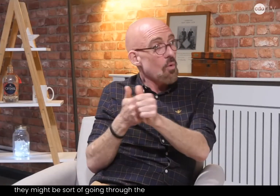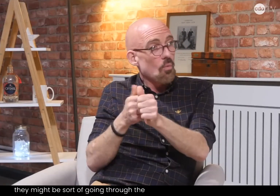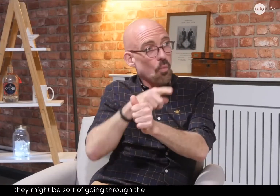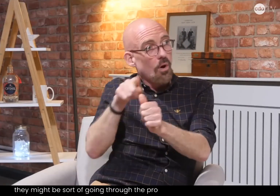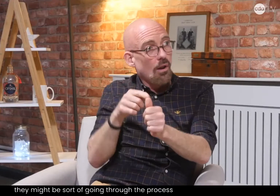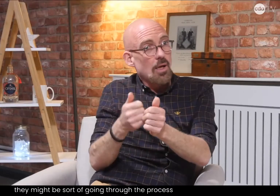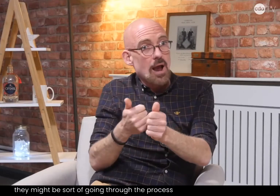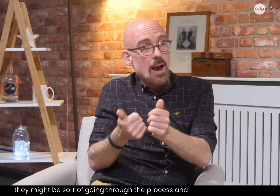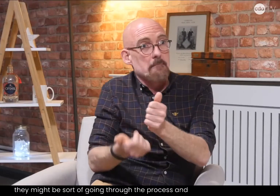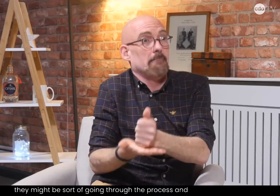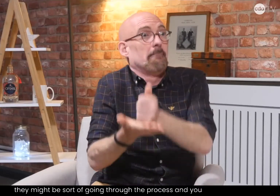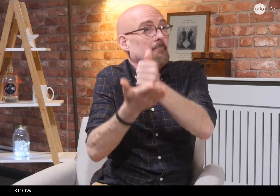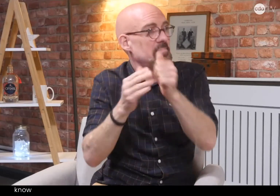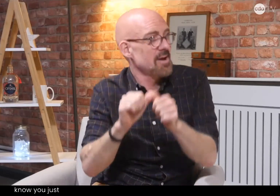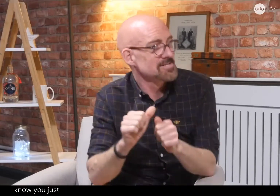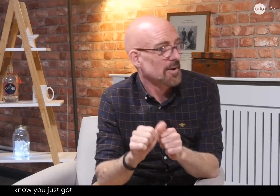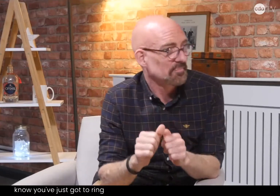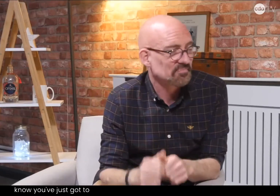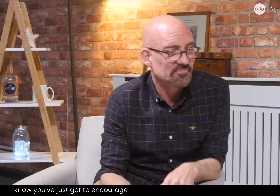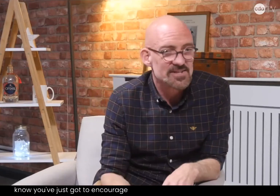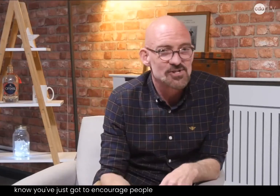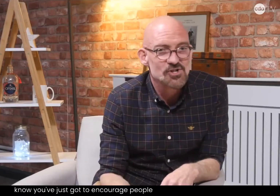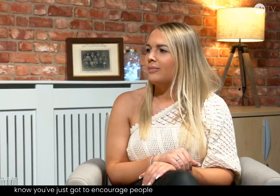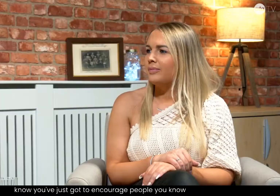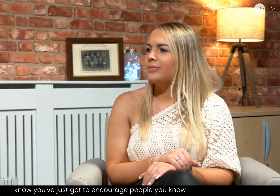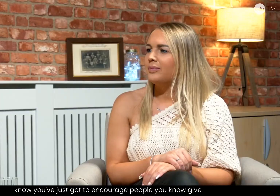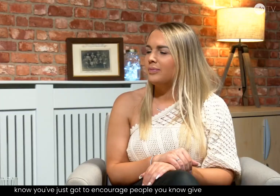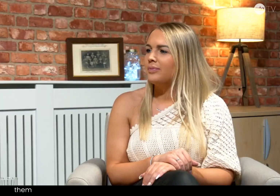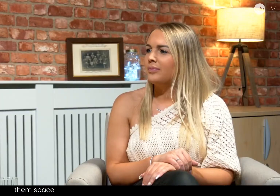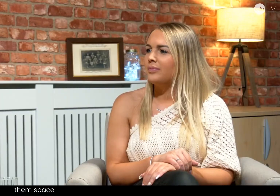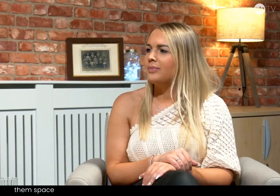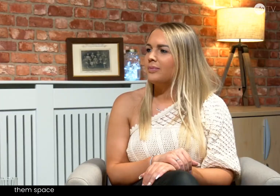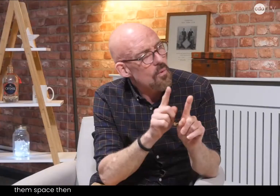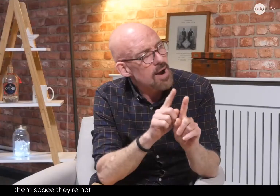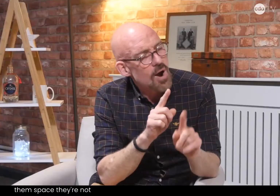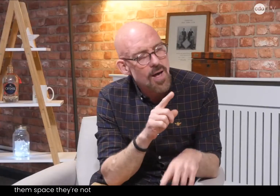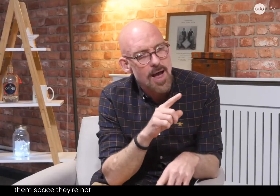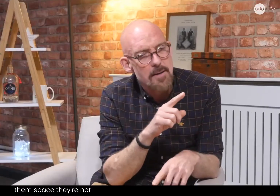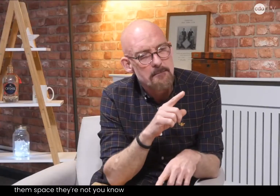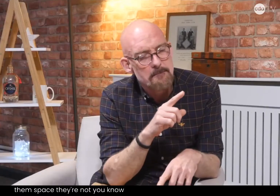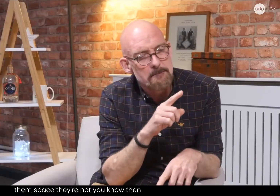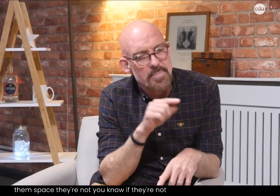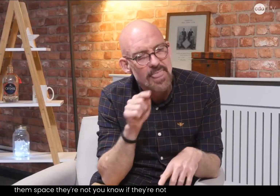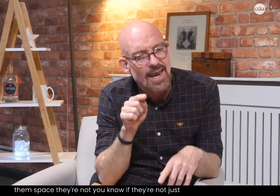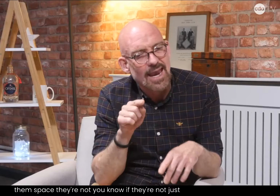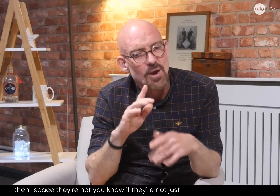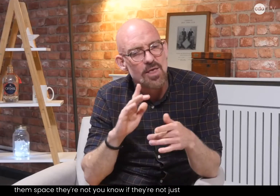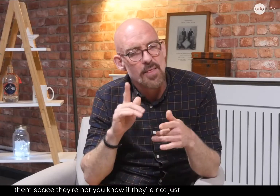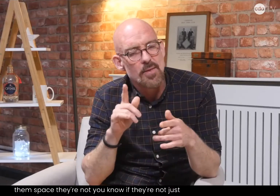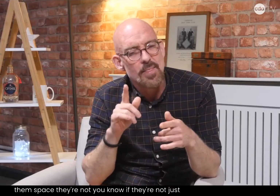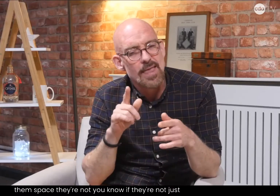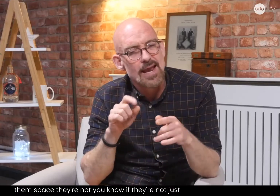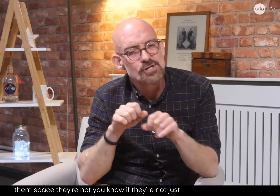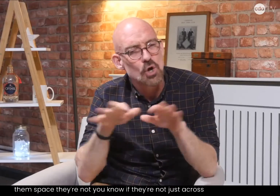got to encourage people, you know, give them space. They're not, you know, they're not just cross for no reason. They're going through the